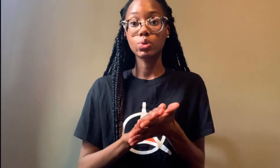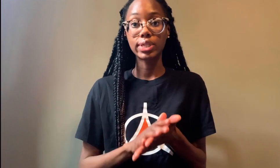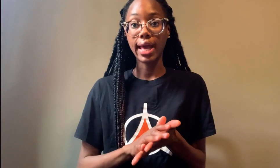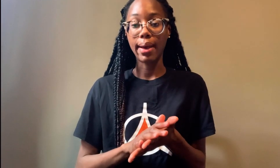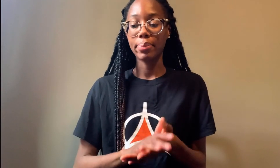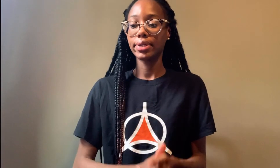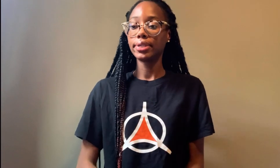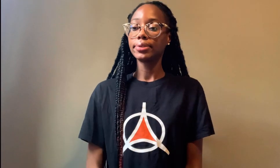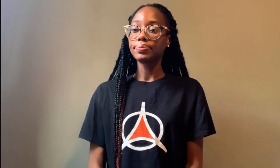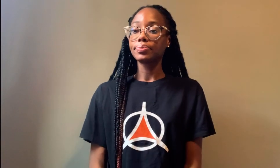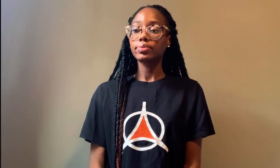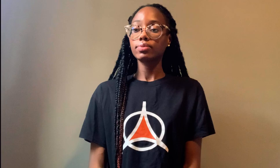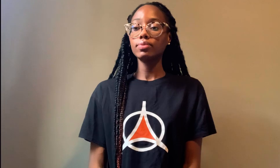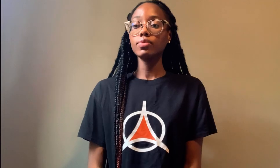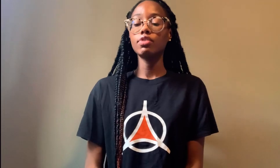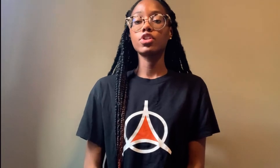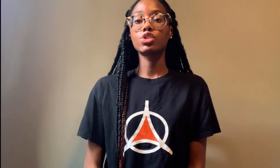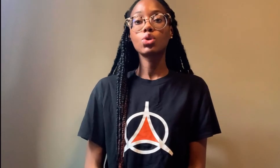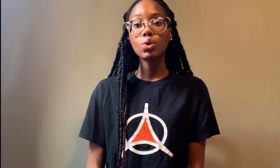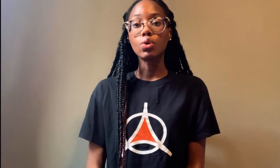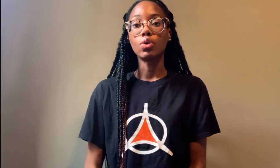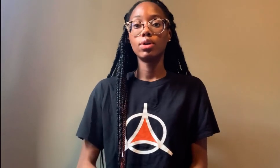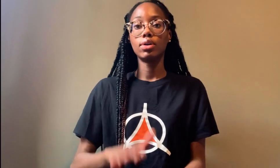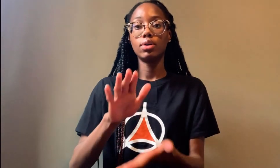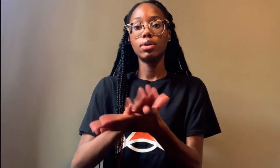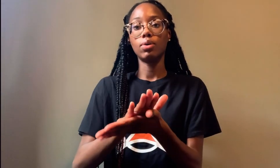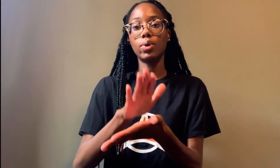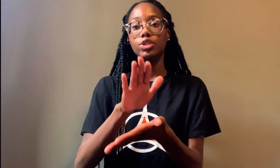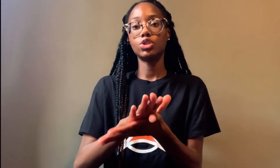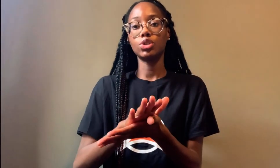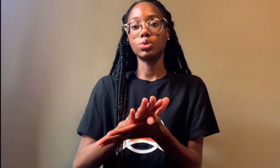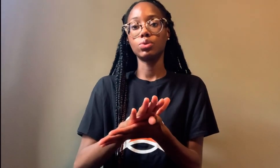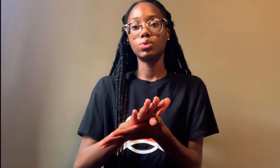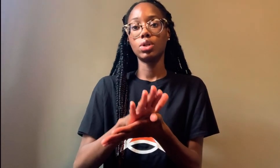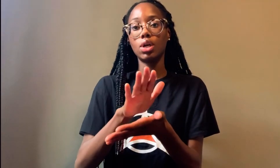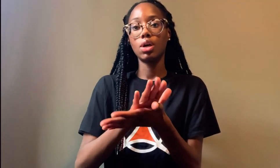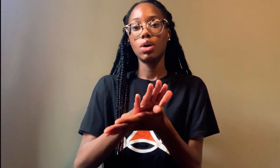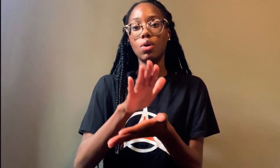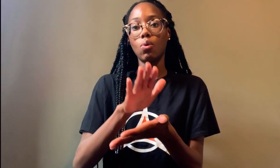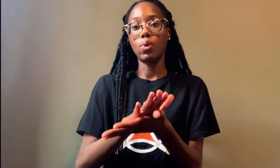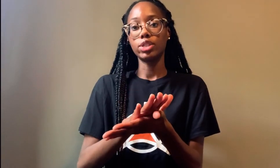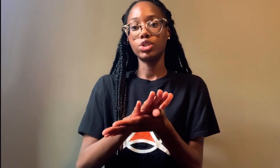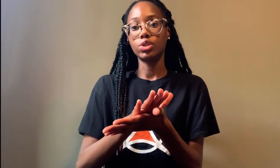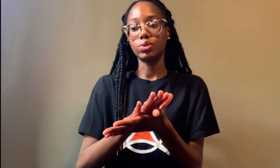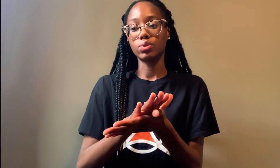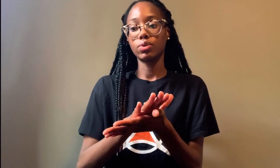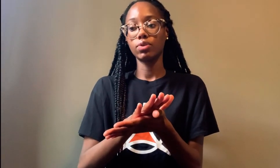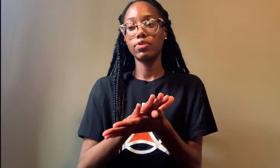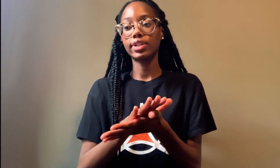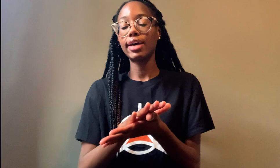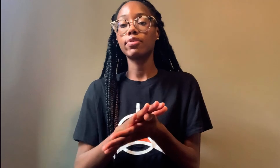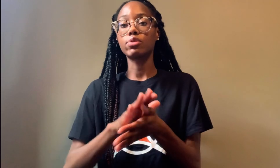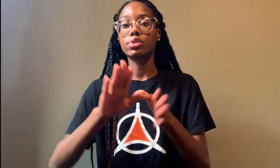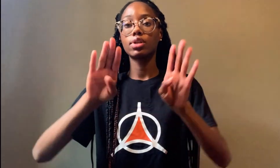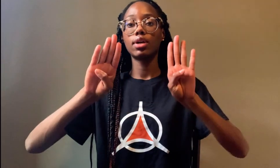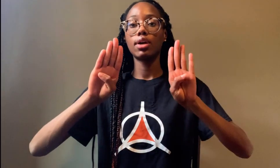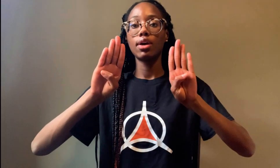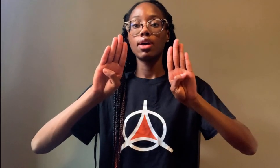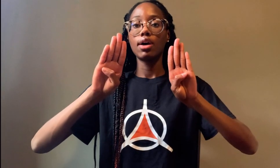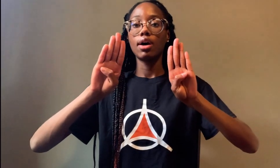recap. For school, 1, 2, 1, 2. For levels,